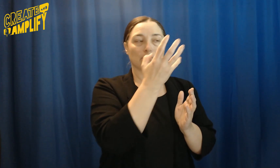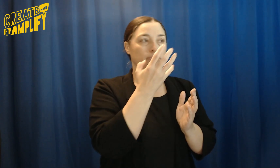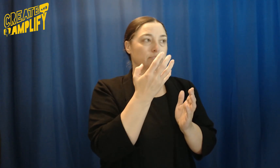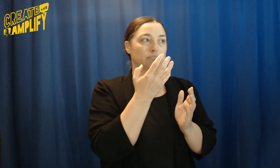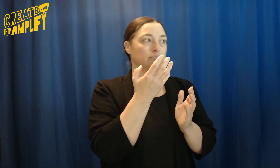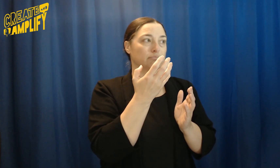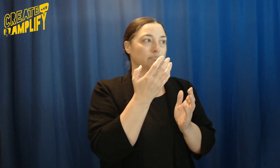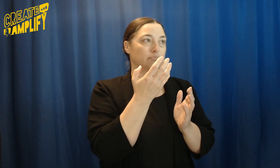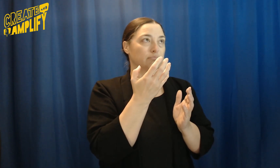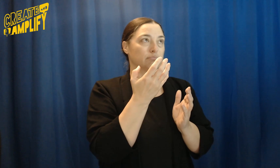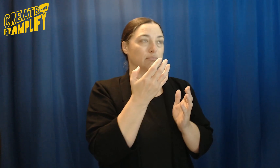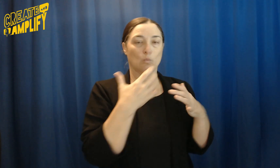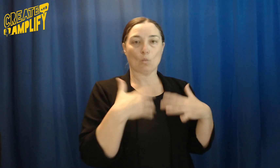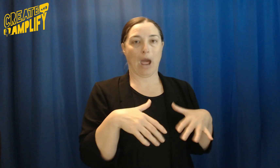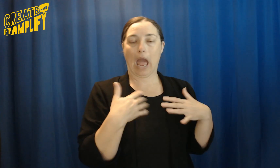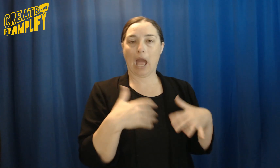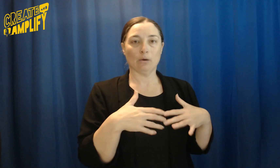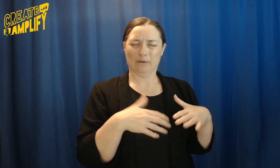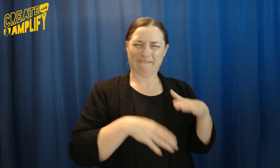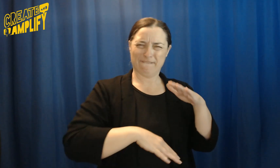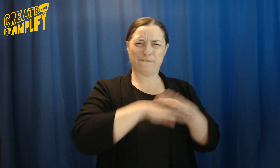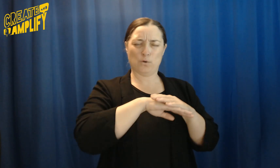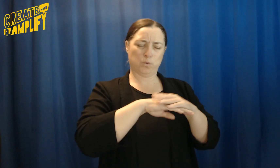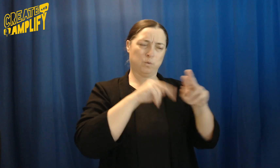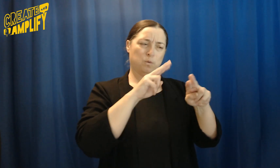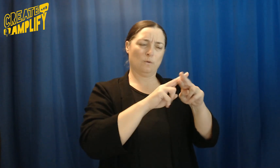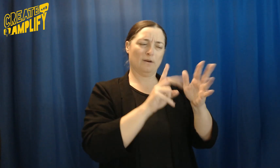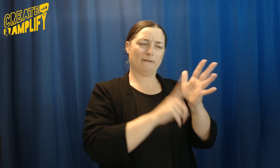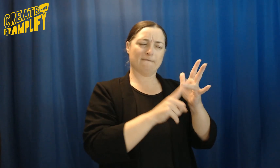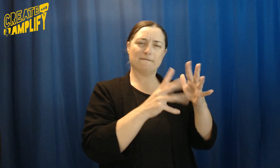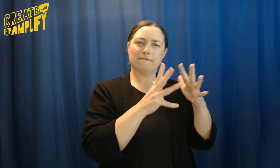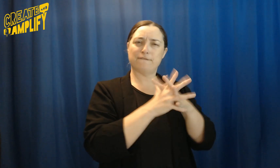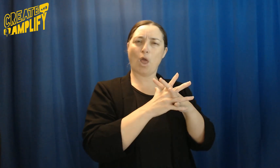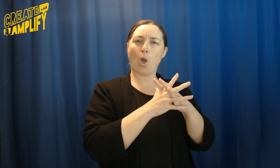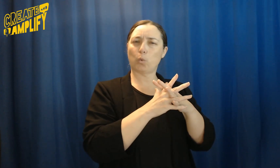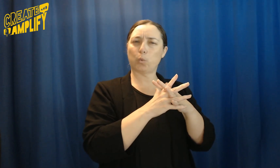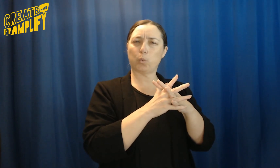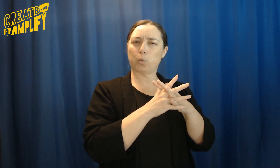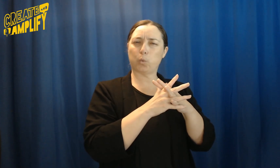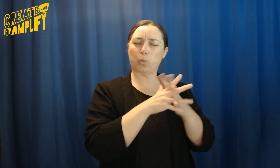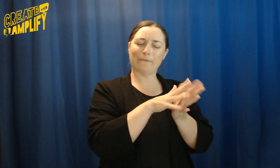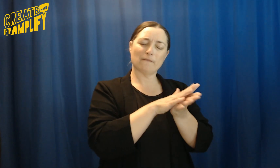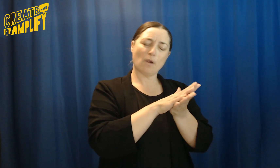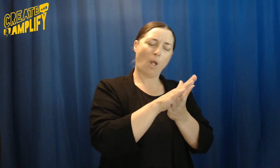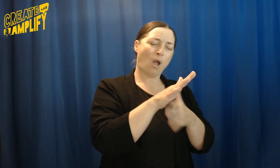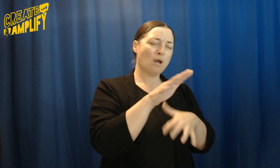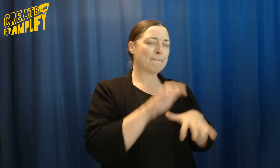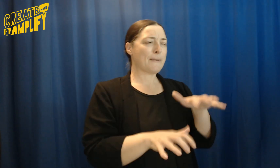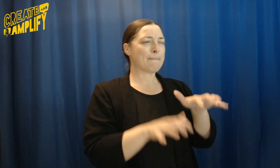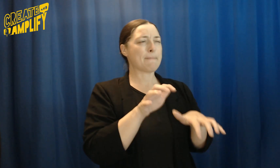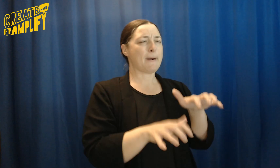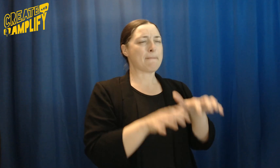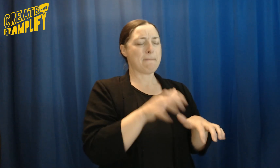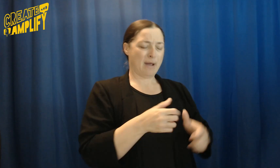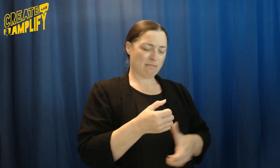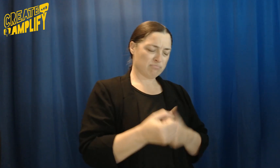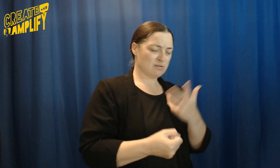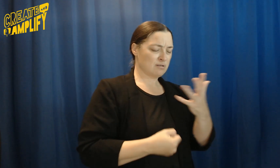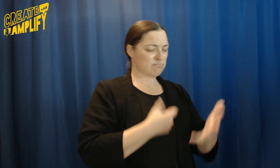got into such a deep flow before. It was astonishing what could be accomplished, and I still have momentum